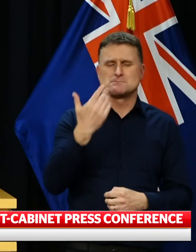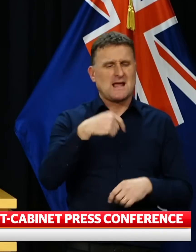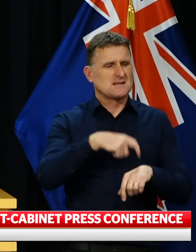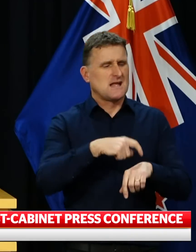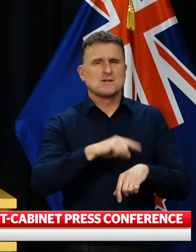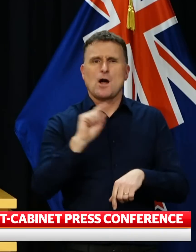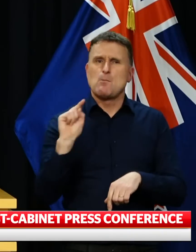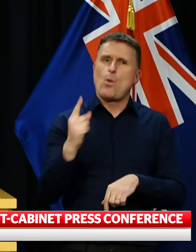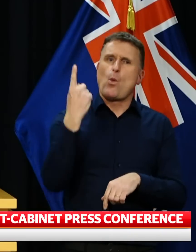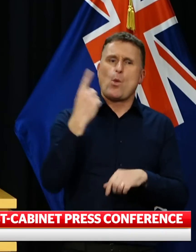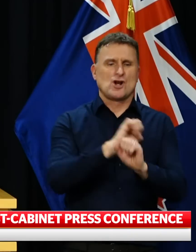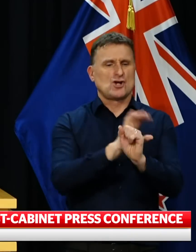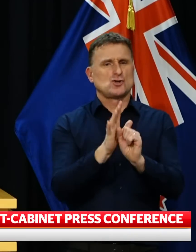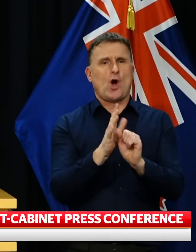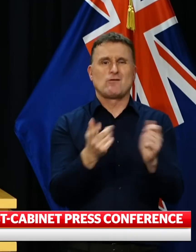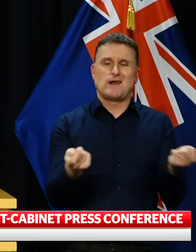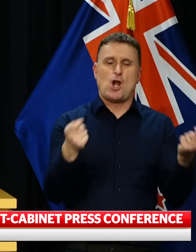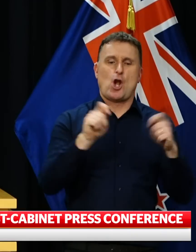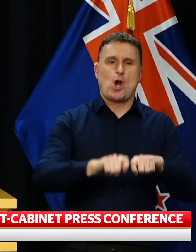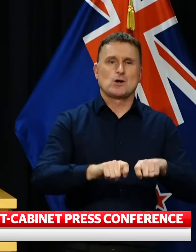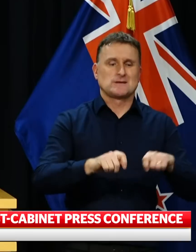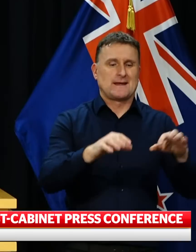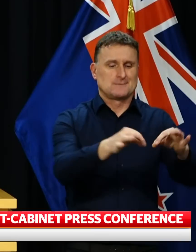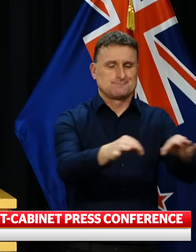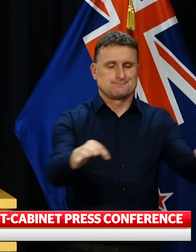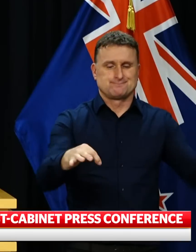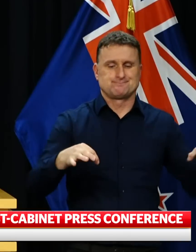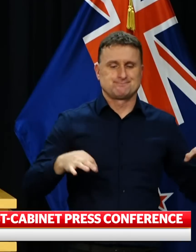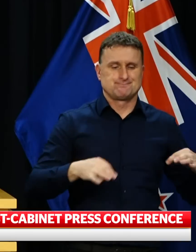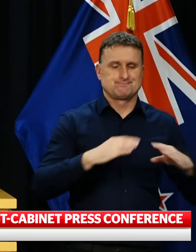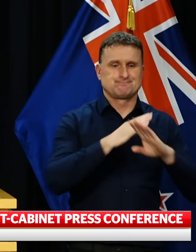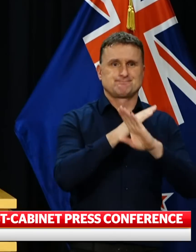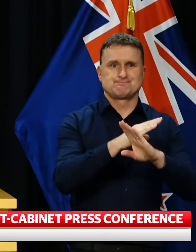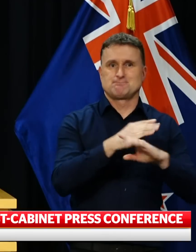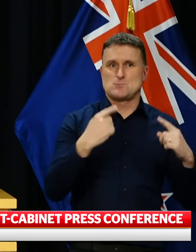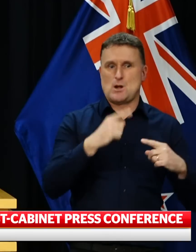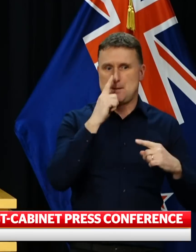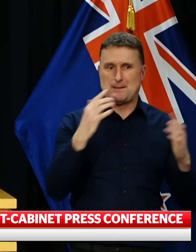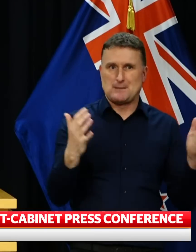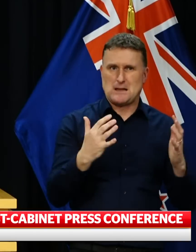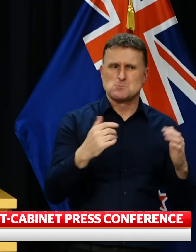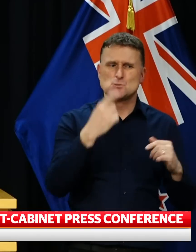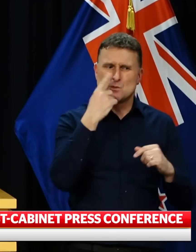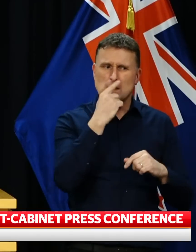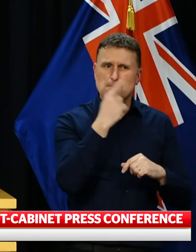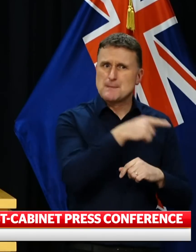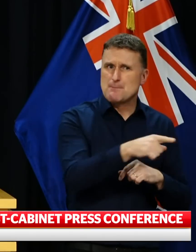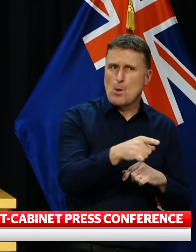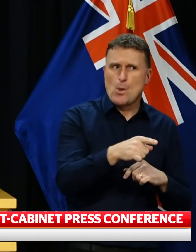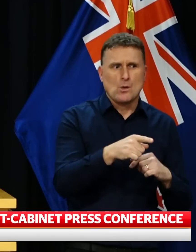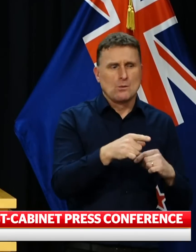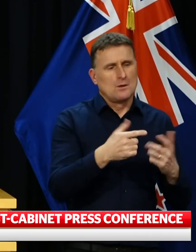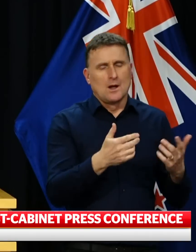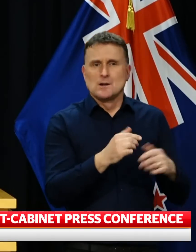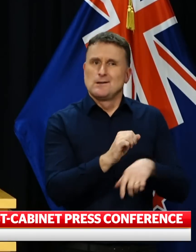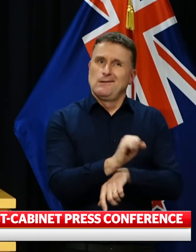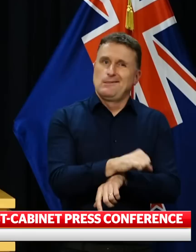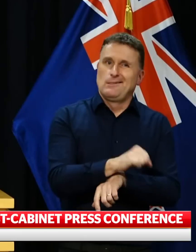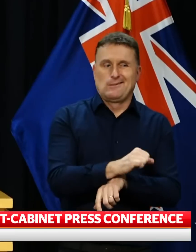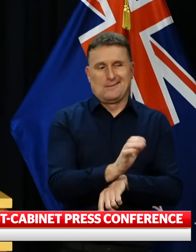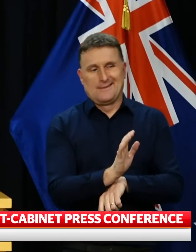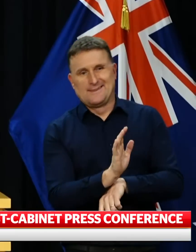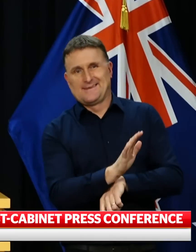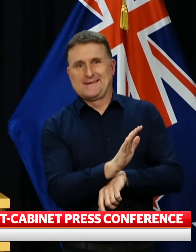was in level 4 lockdown, I mean, do you agree that these survivors genuinely got forgotten because of the other circumstances happening? I certainly don't think